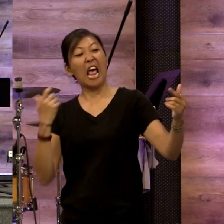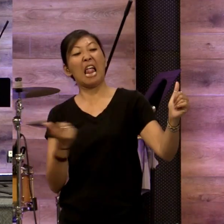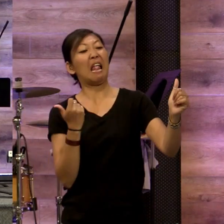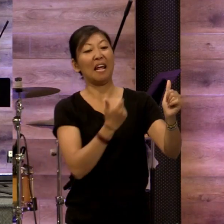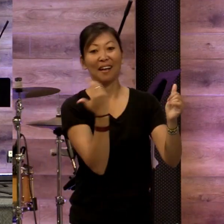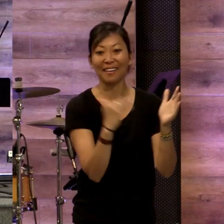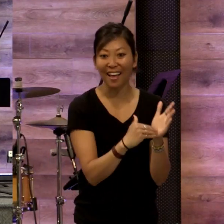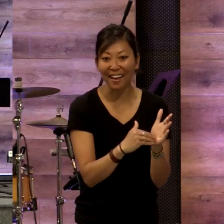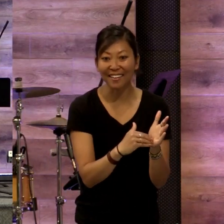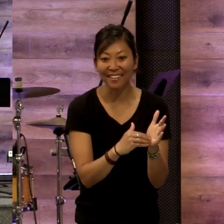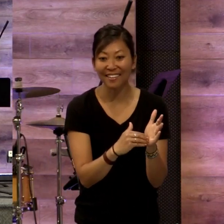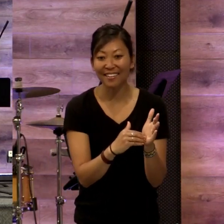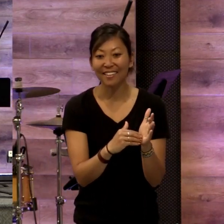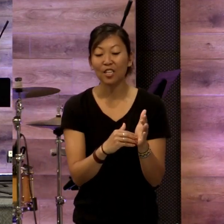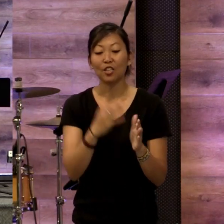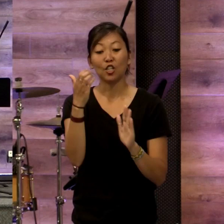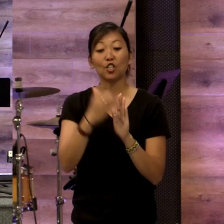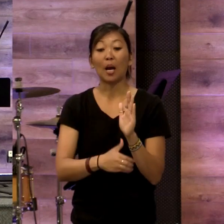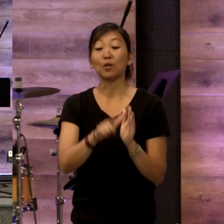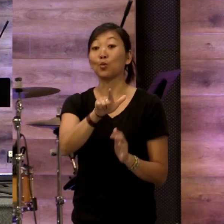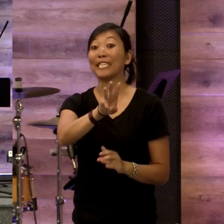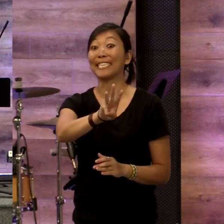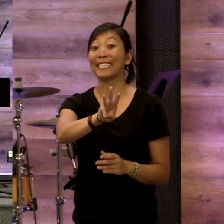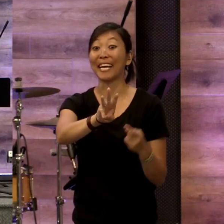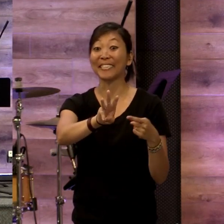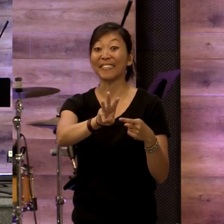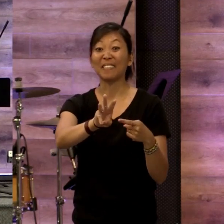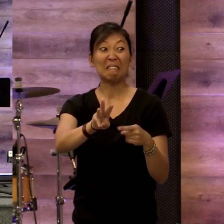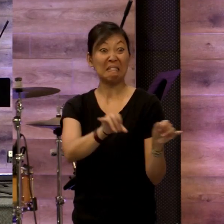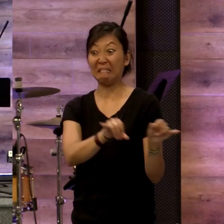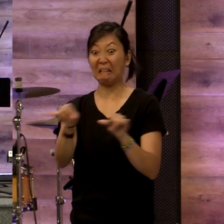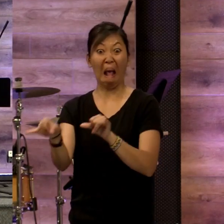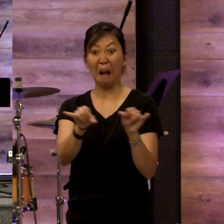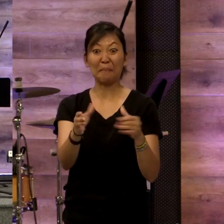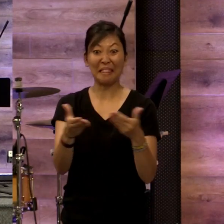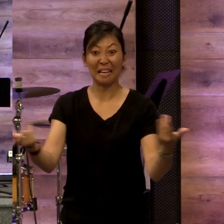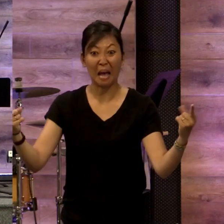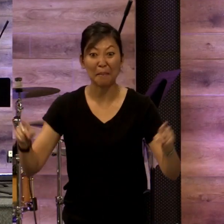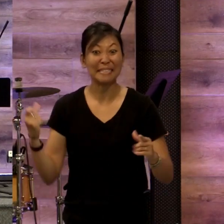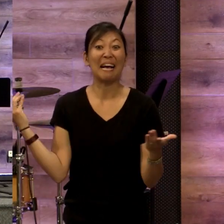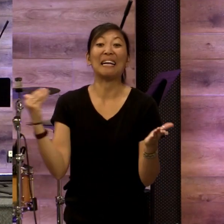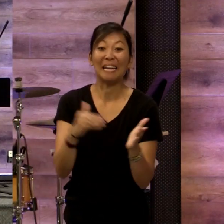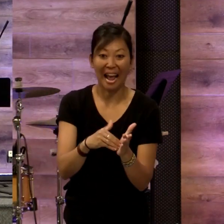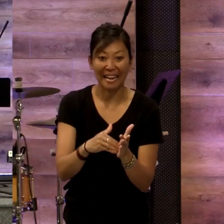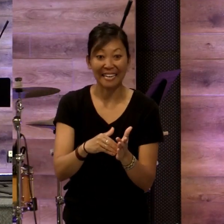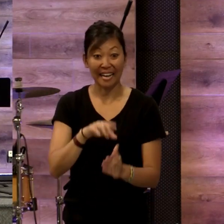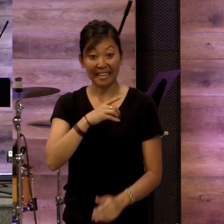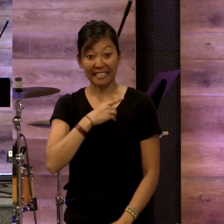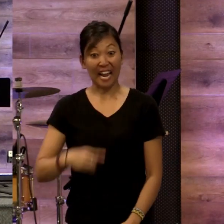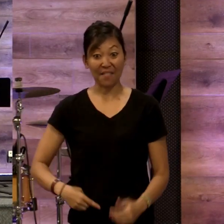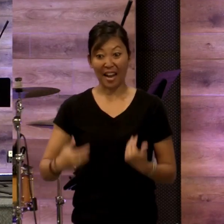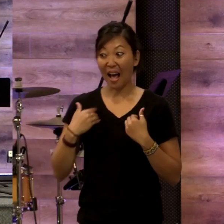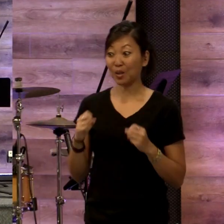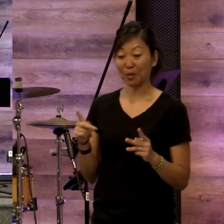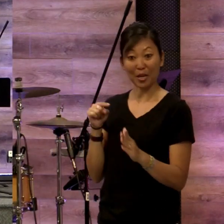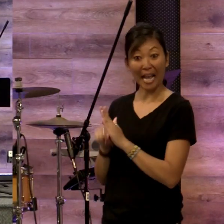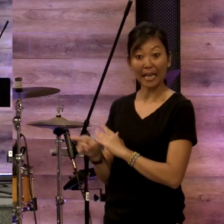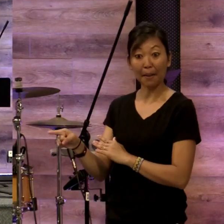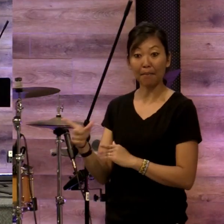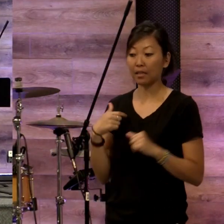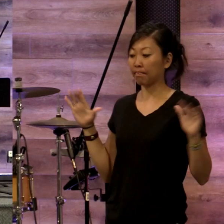tries to take out David again, and in chapter 26, almost the exact thing happens. David has an opportunity to kill Saul, and he